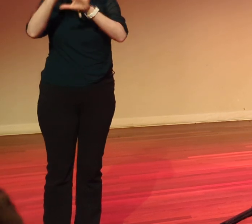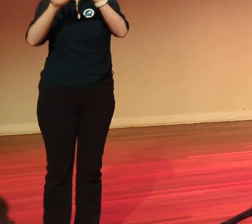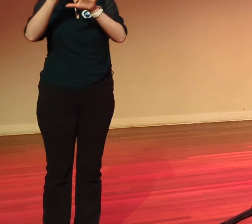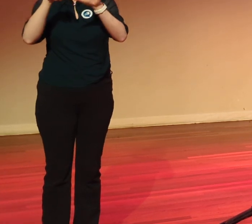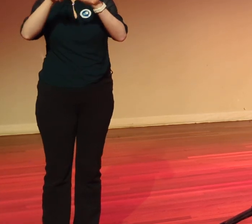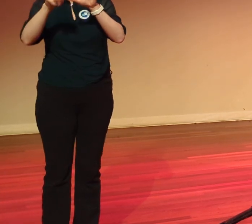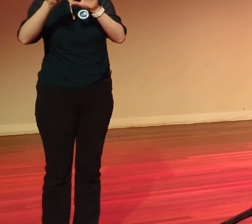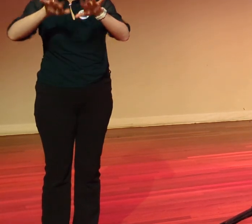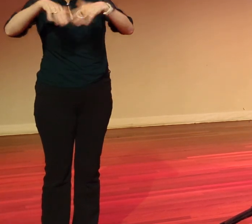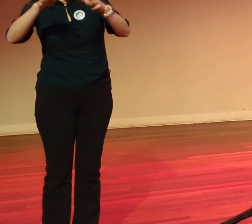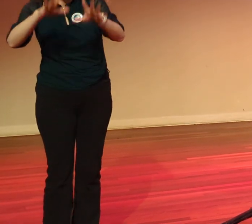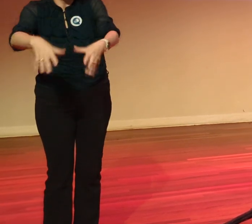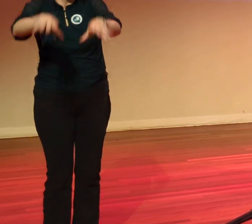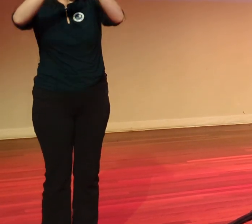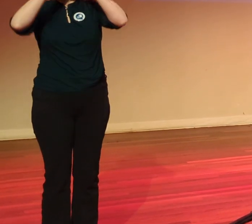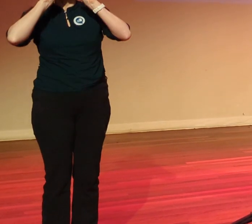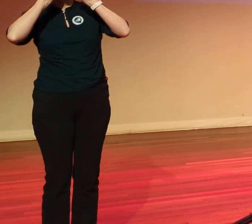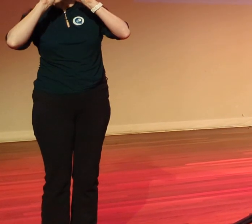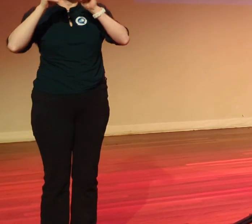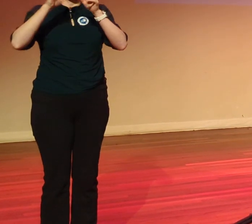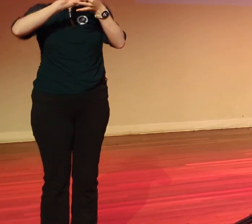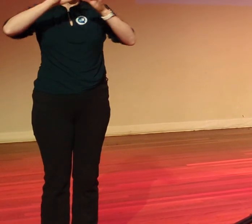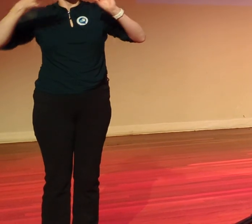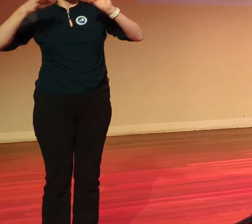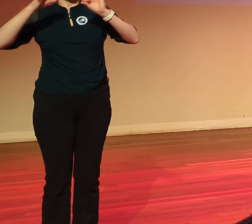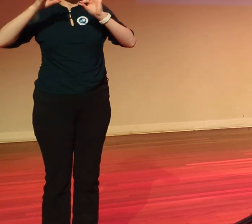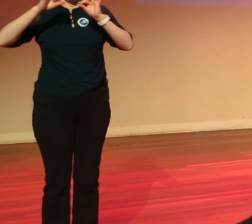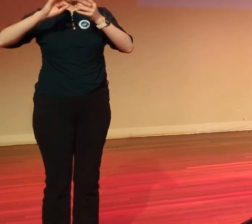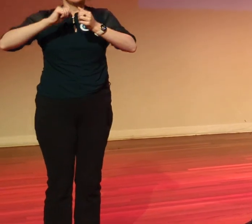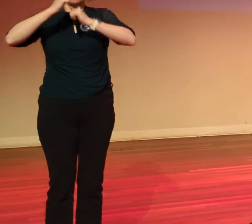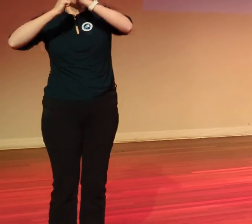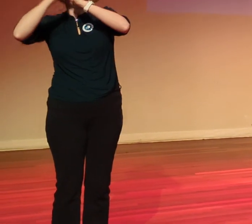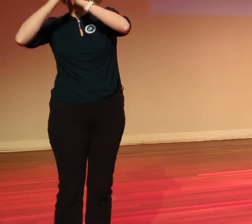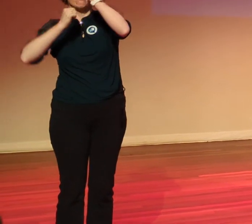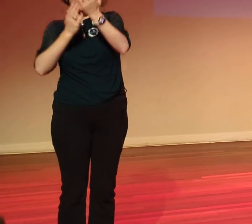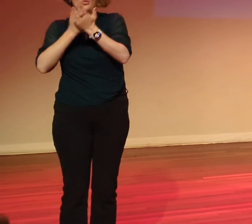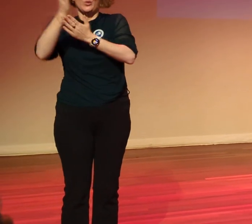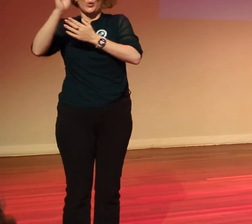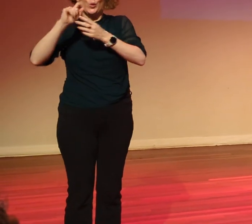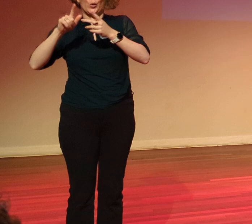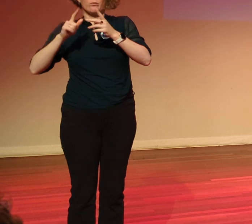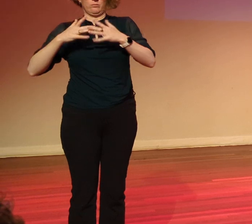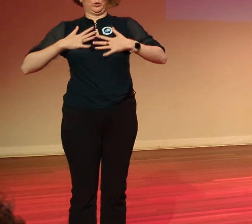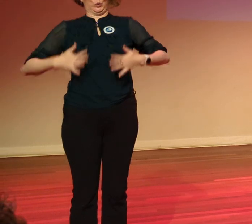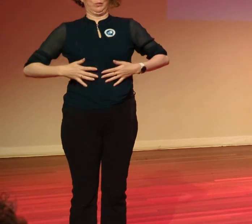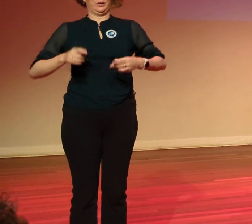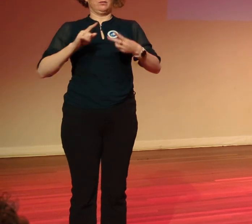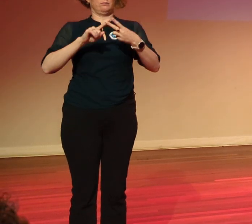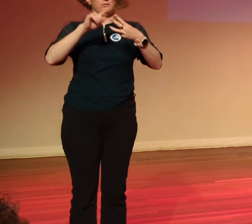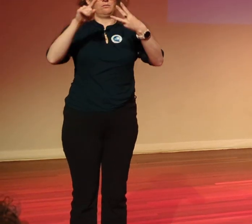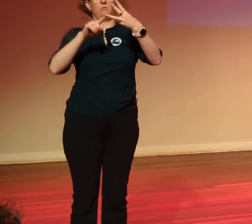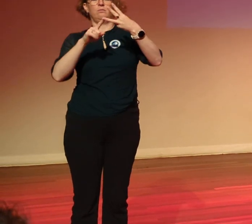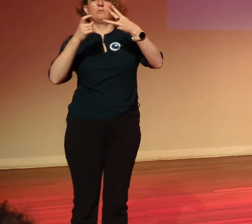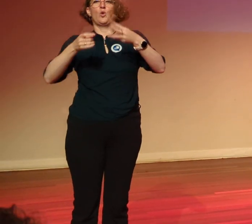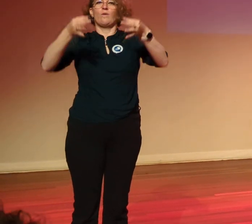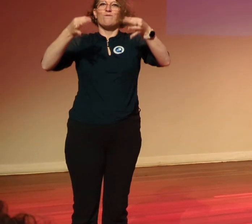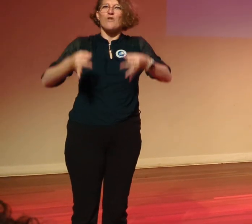perception of creative linguistic constructions by human and avatars. And the third one will be about formal and